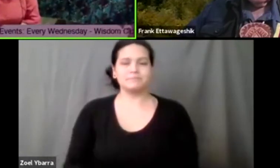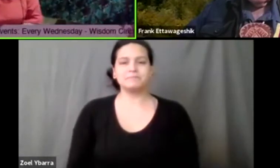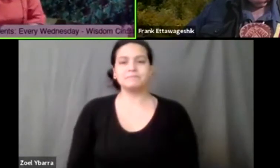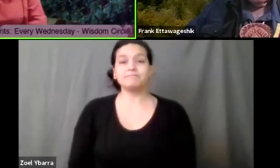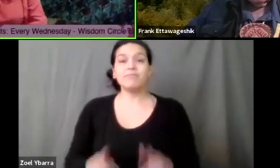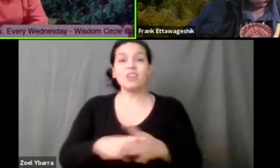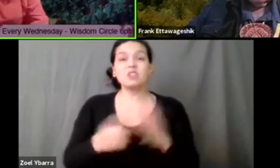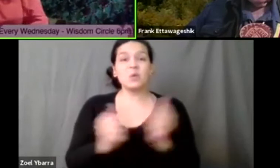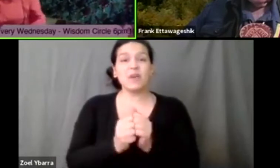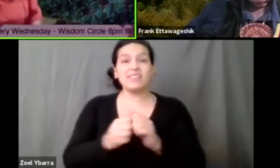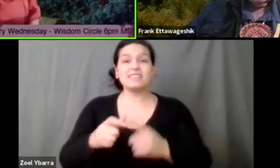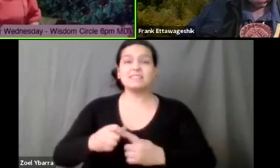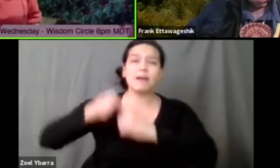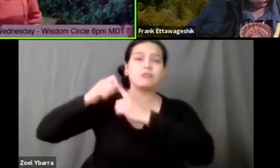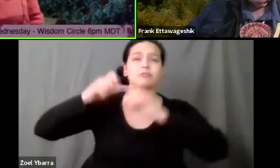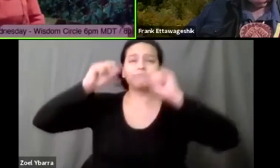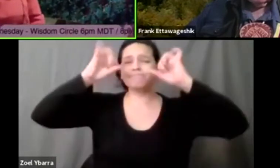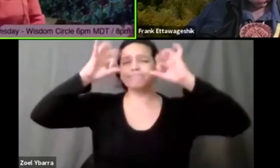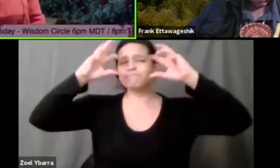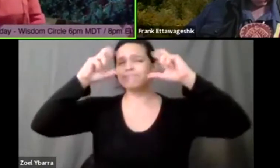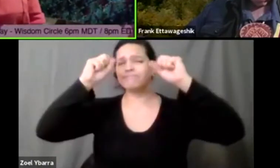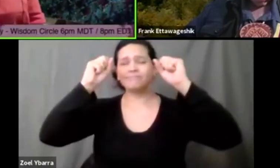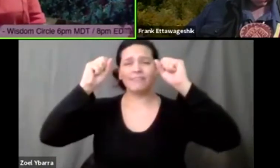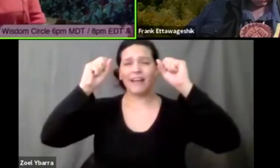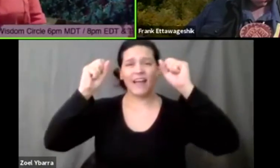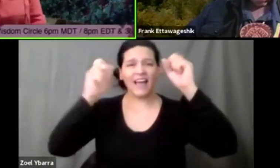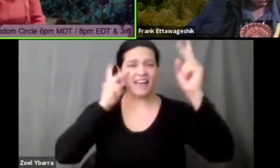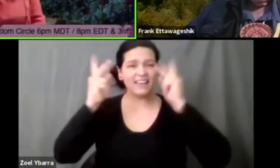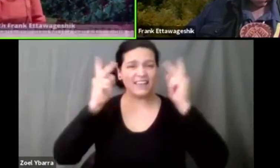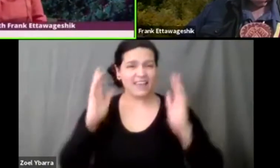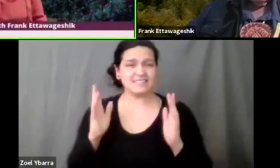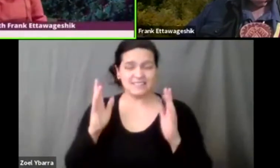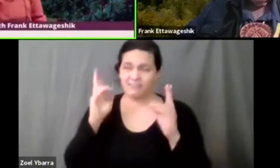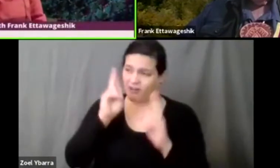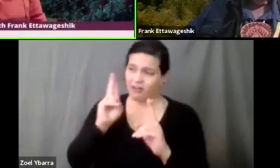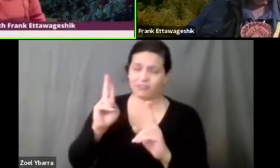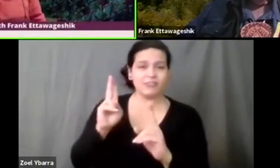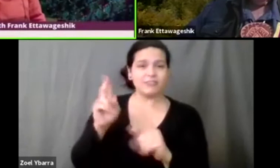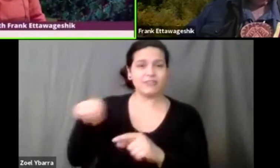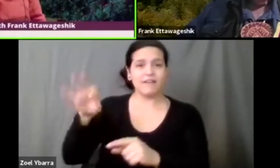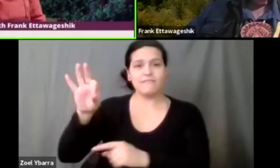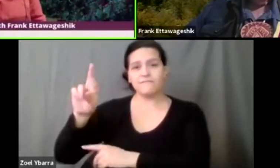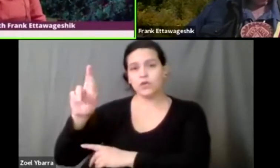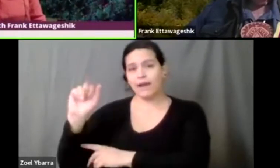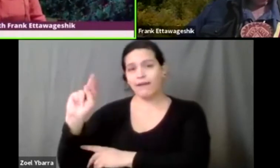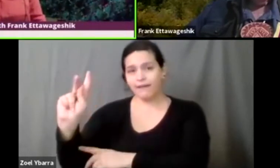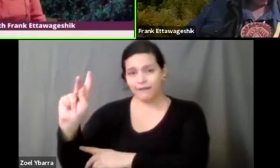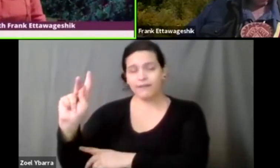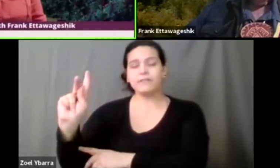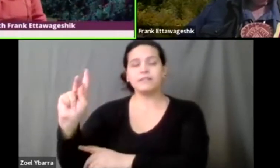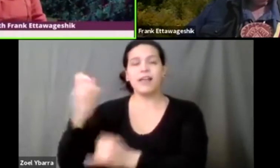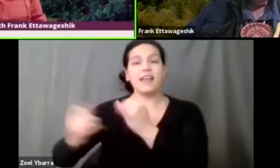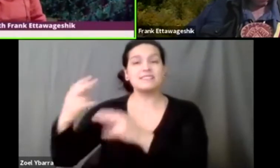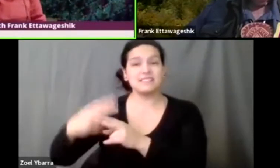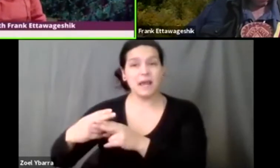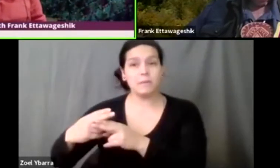very special guest of honor, Frank. And his last name